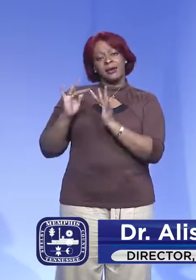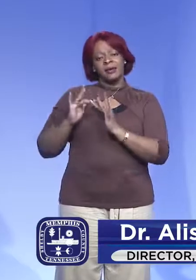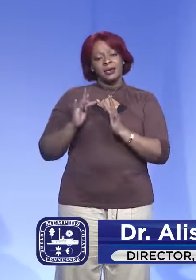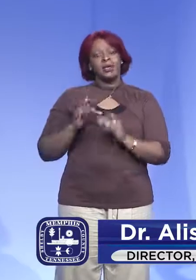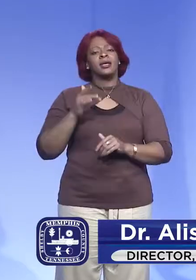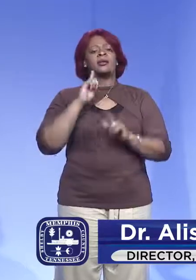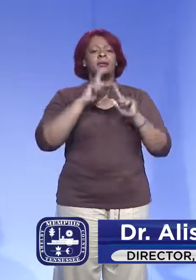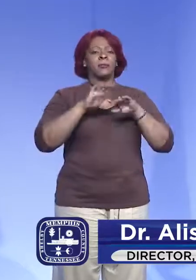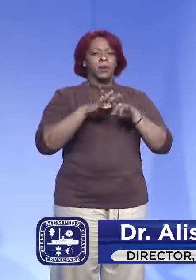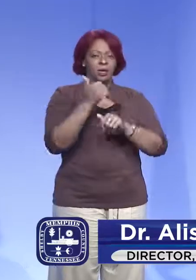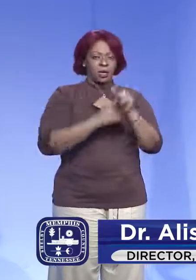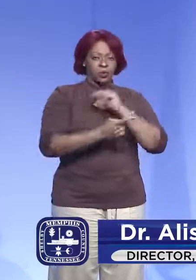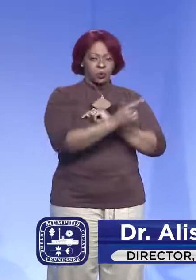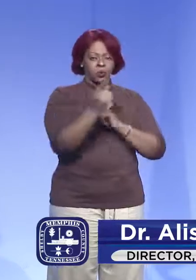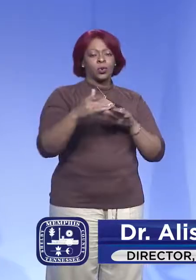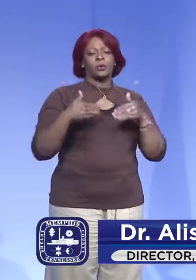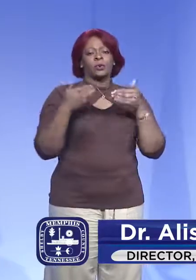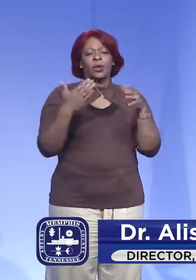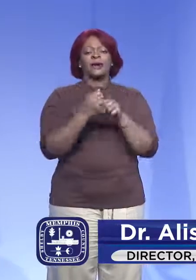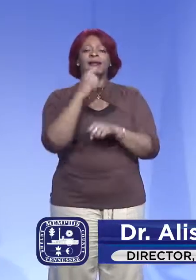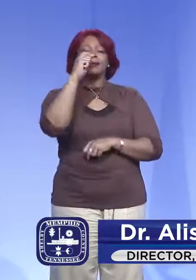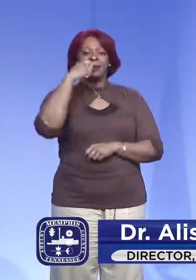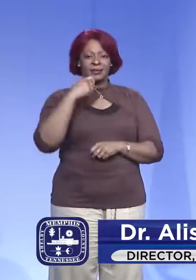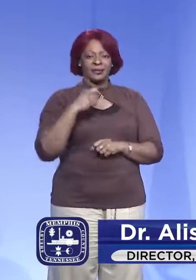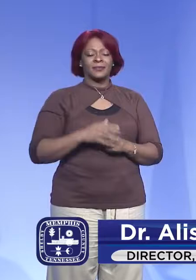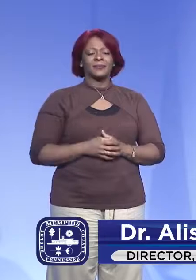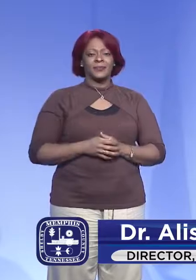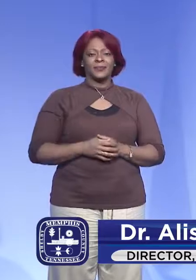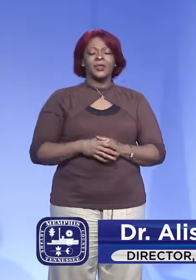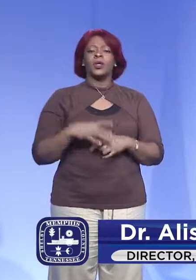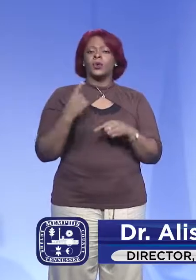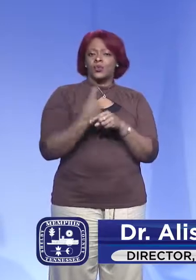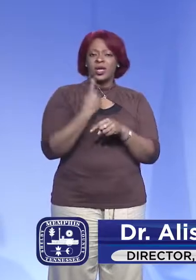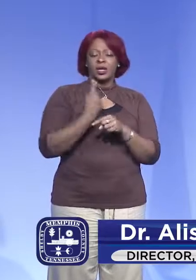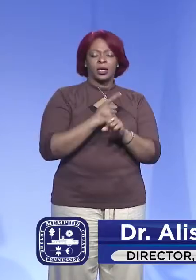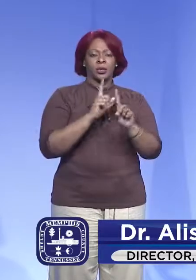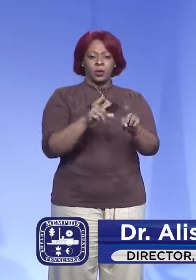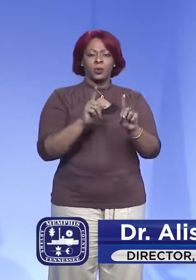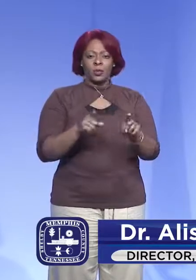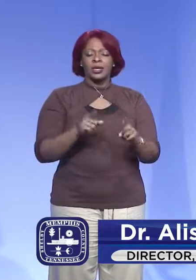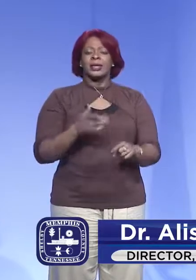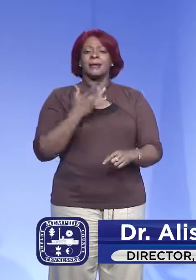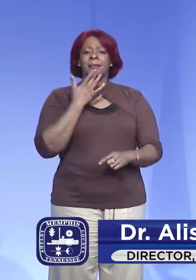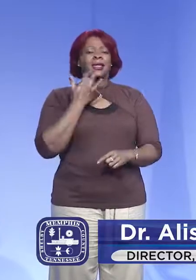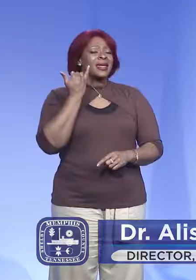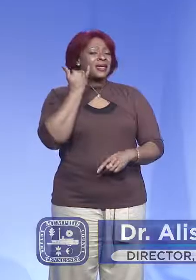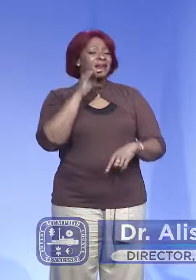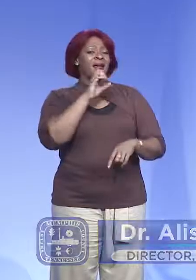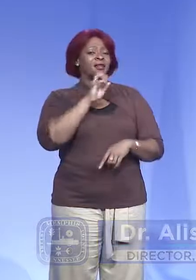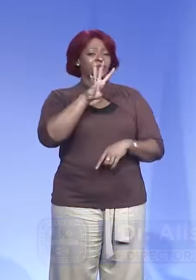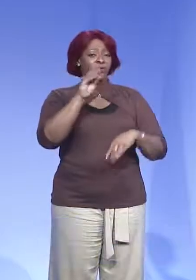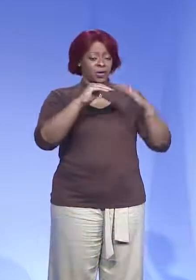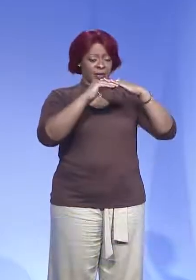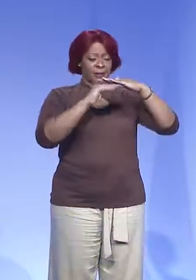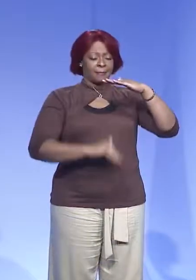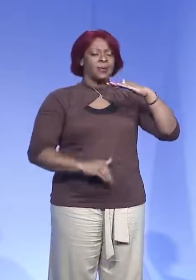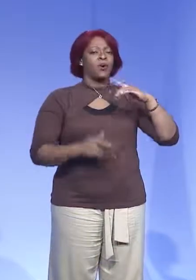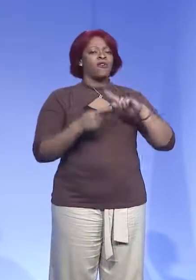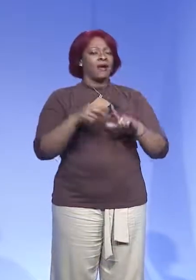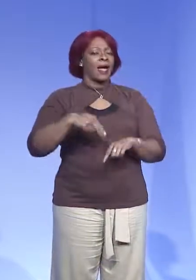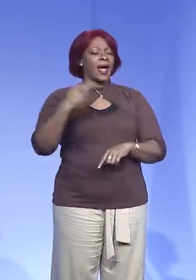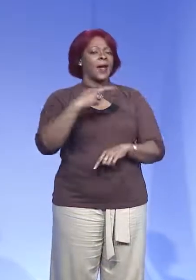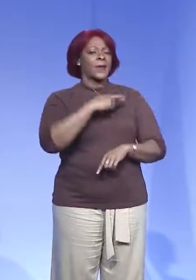and every one of you getting tested on a regular basis, particularly, again, if you're under 40 or if you're from a